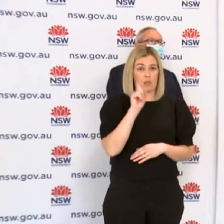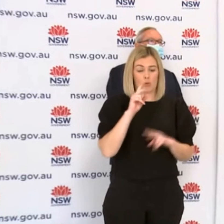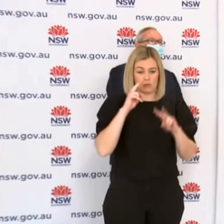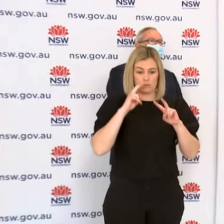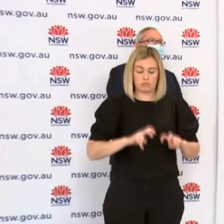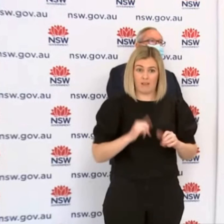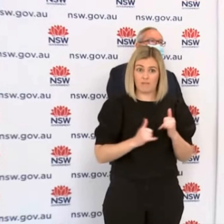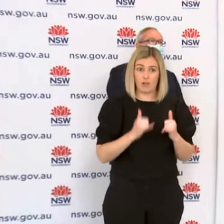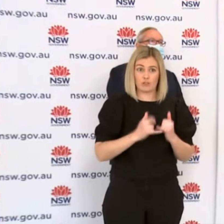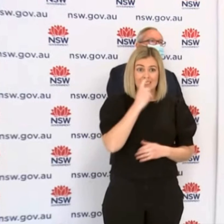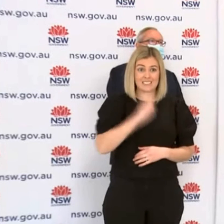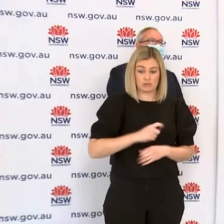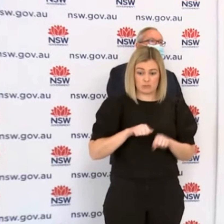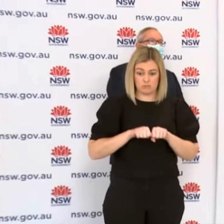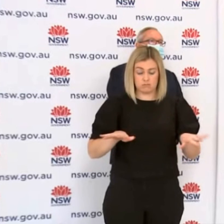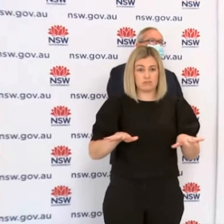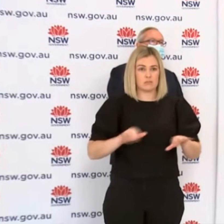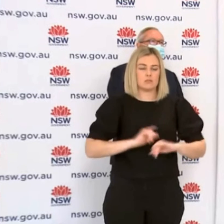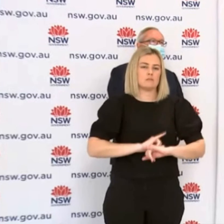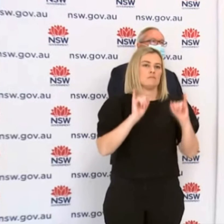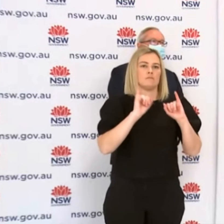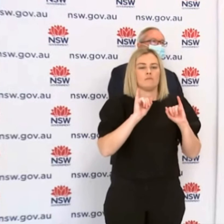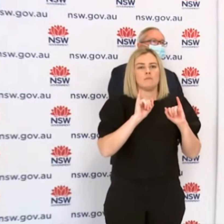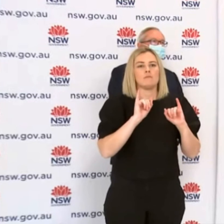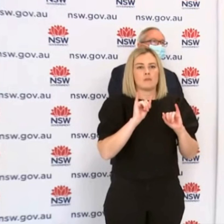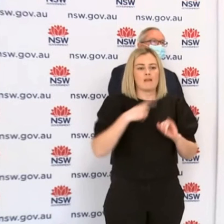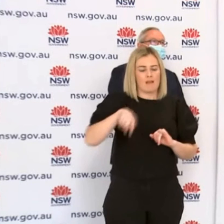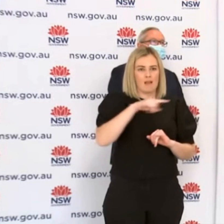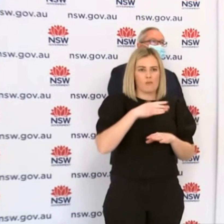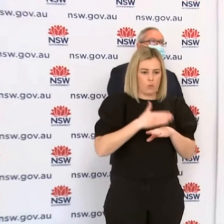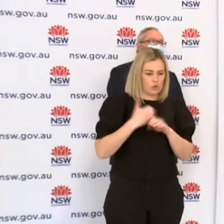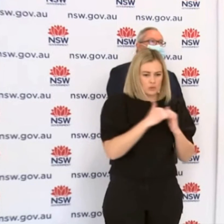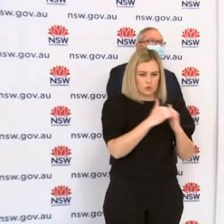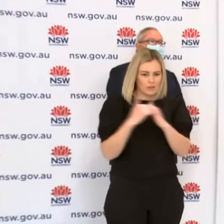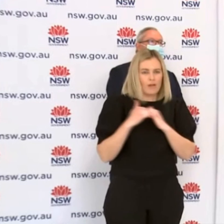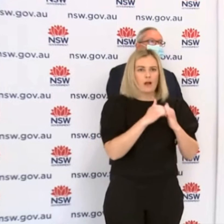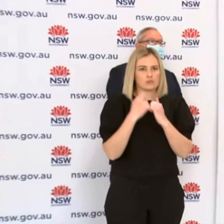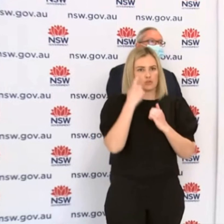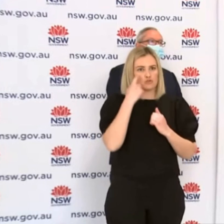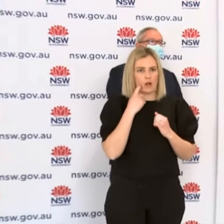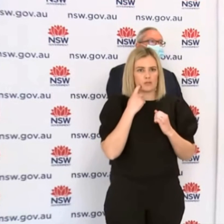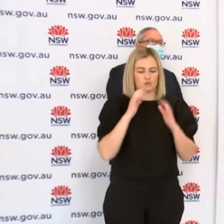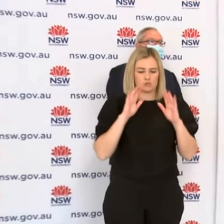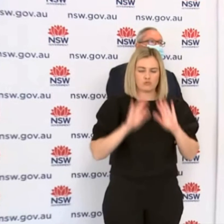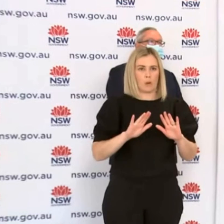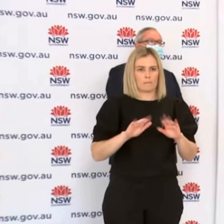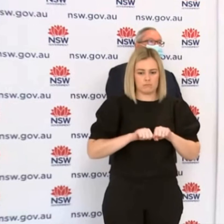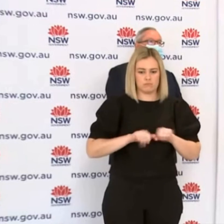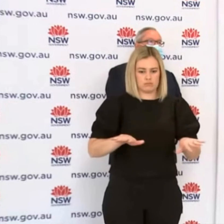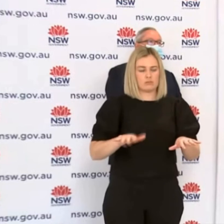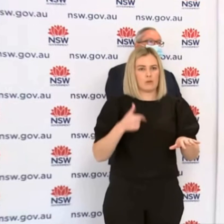a tragedy to occur, and everyone is working very hard at that facility and across New South Wales Health to